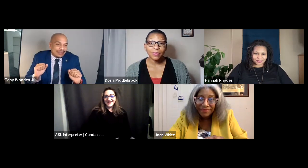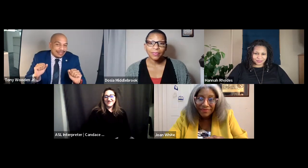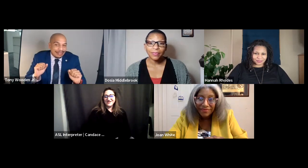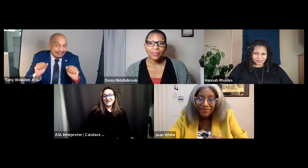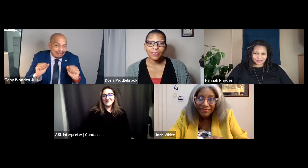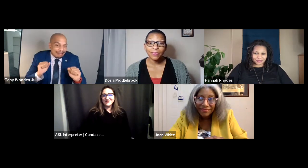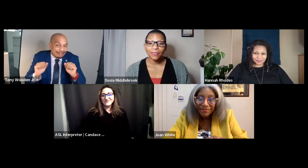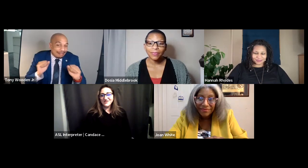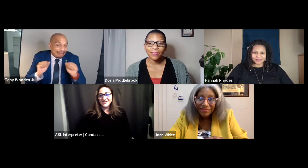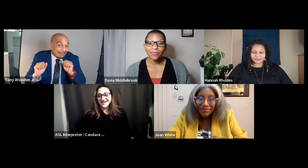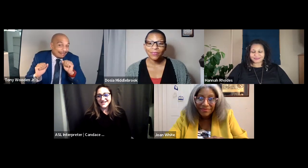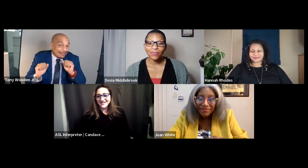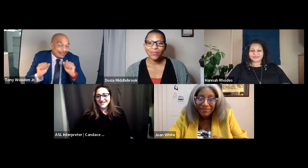I'm wondering if we should move on or not.